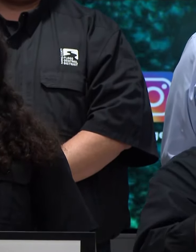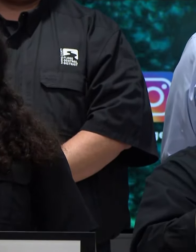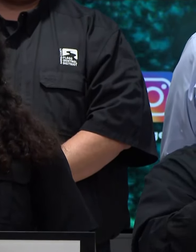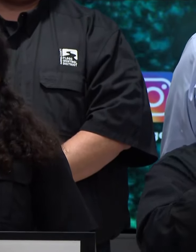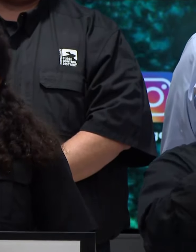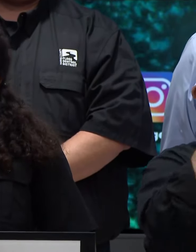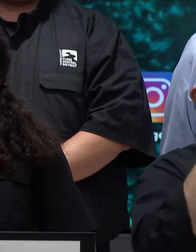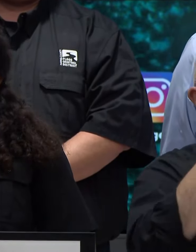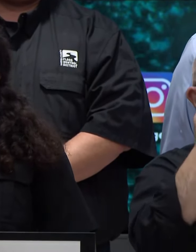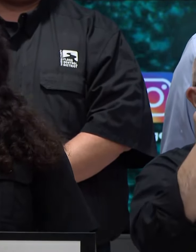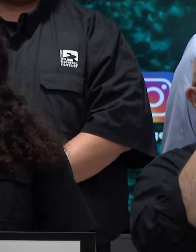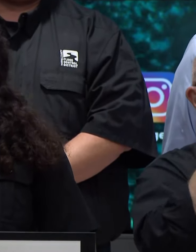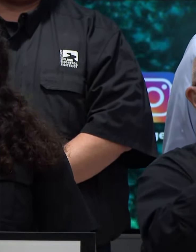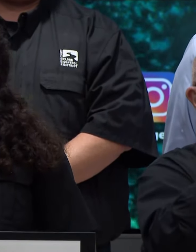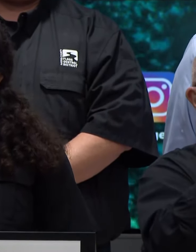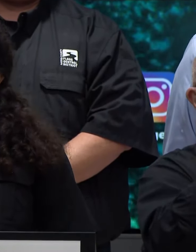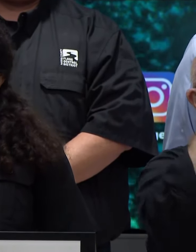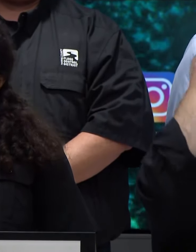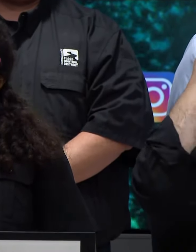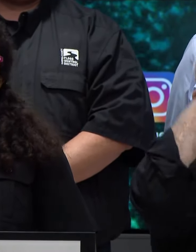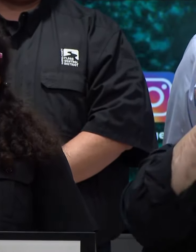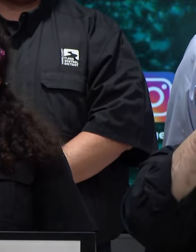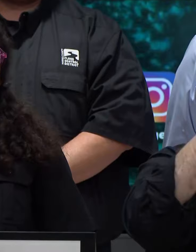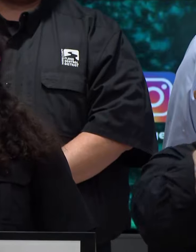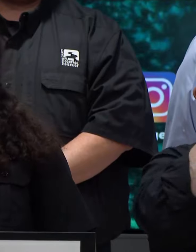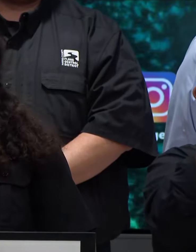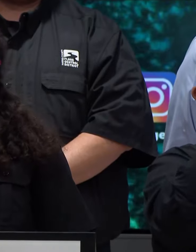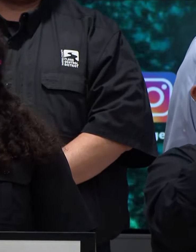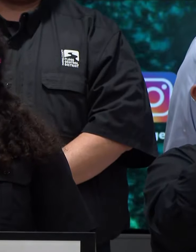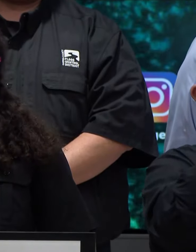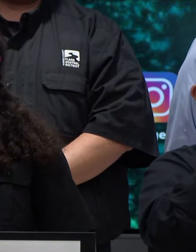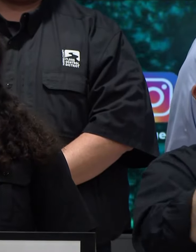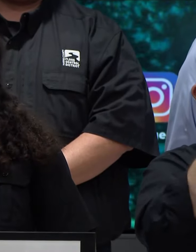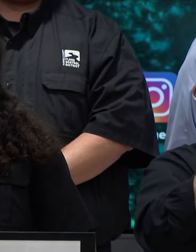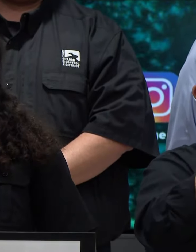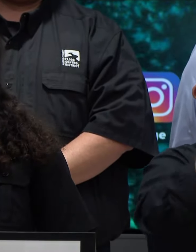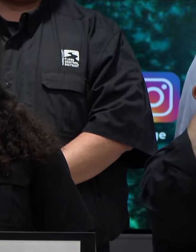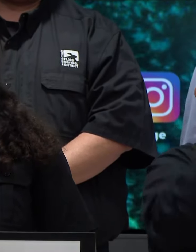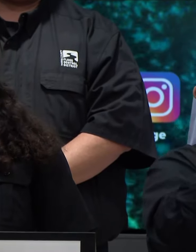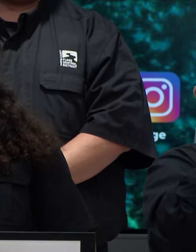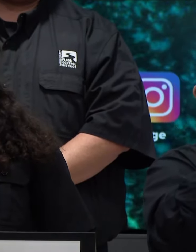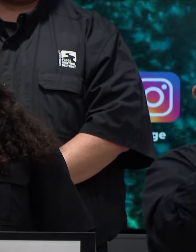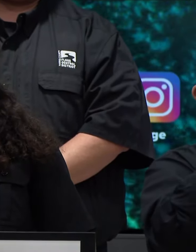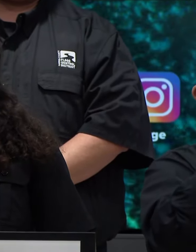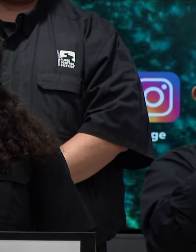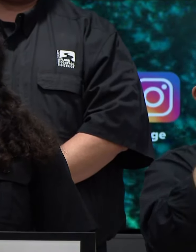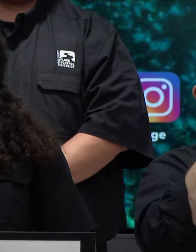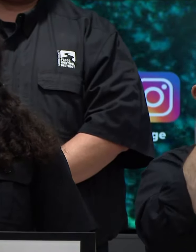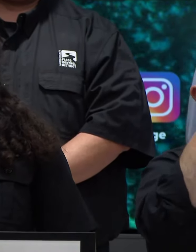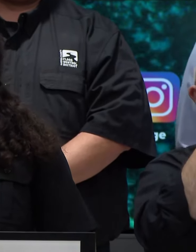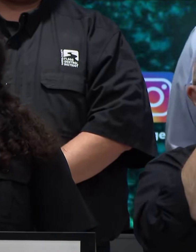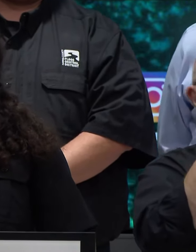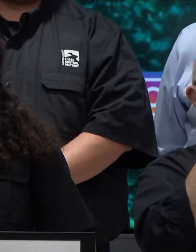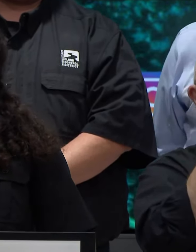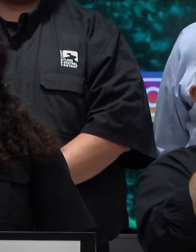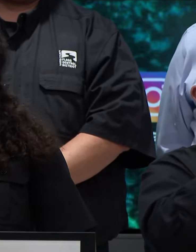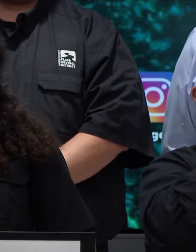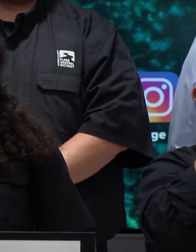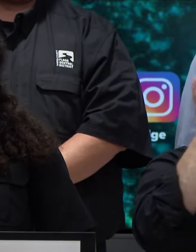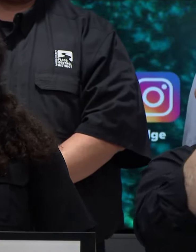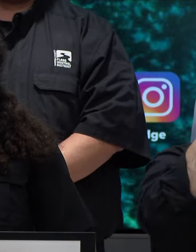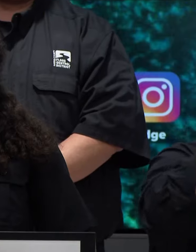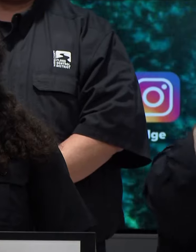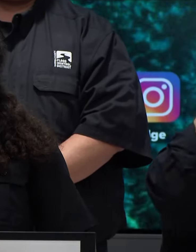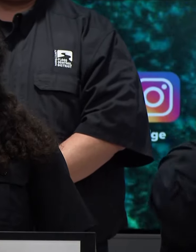full, picture it that the halfway point is the empty line in hurricane season. You always want to keep it over